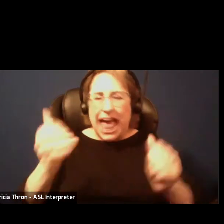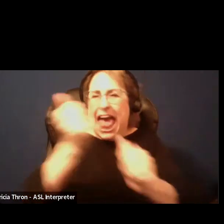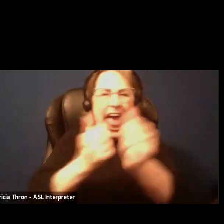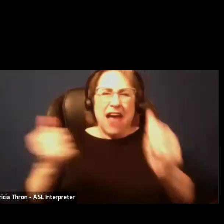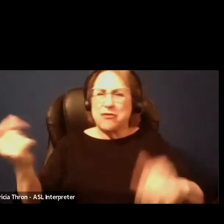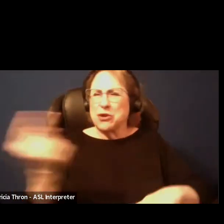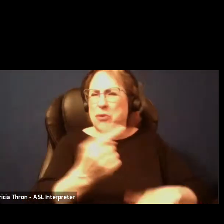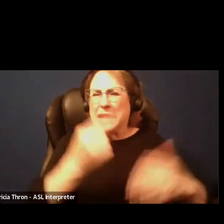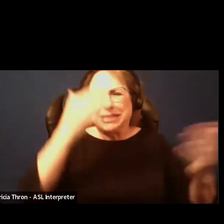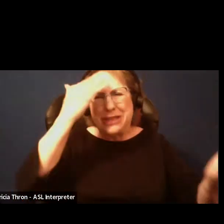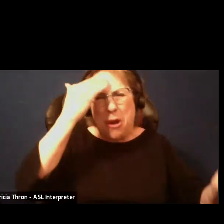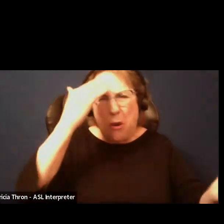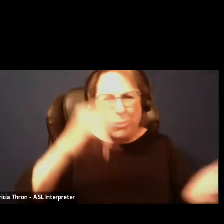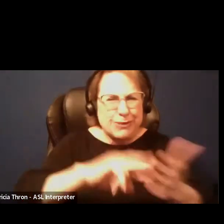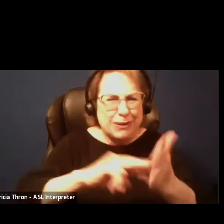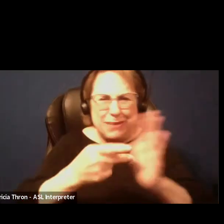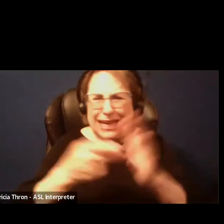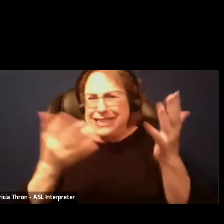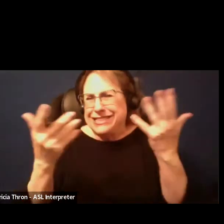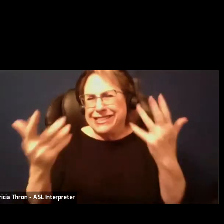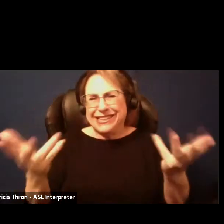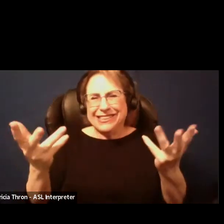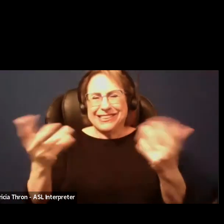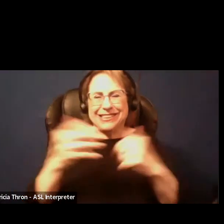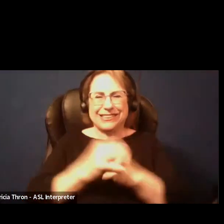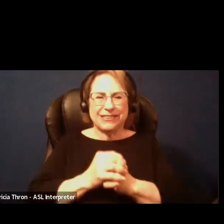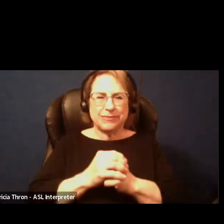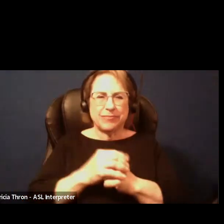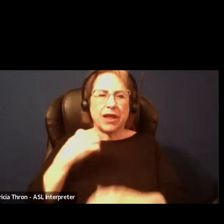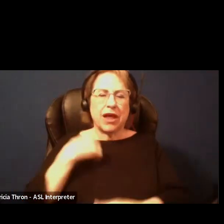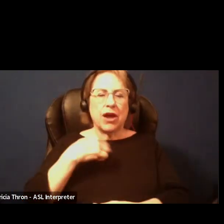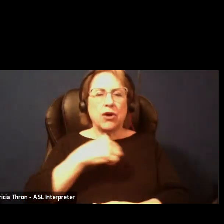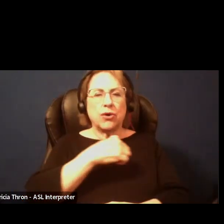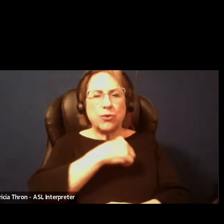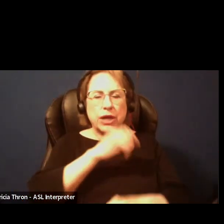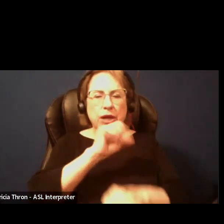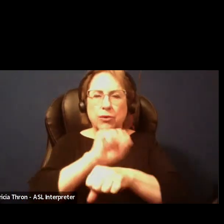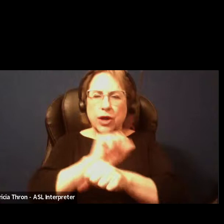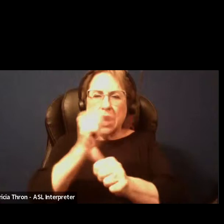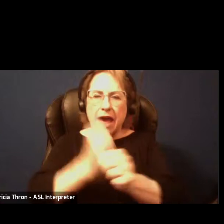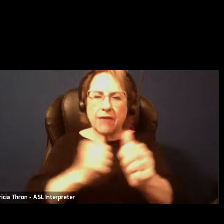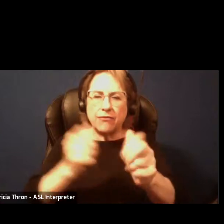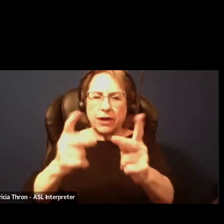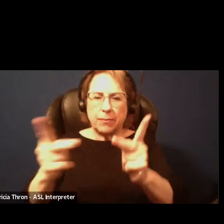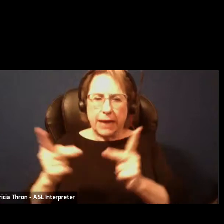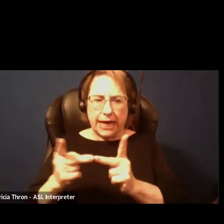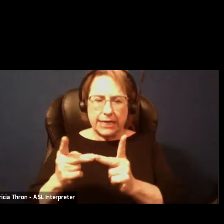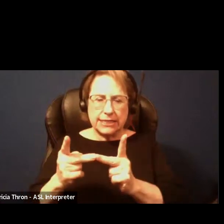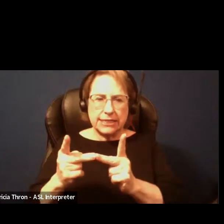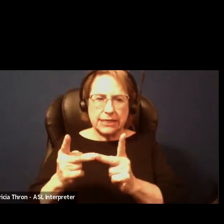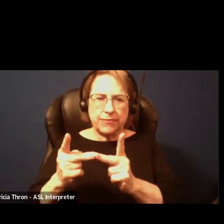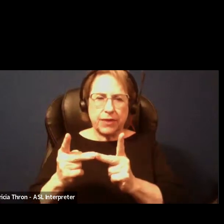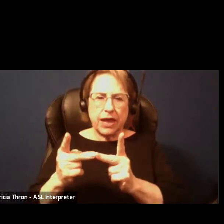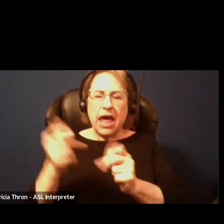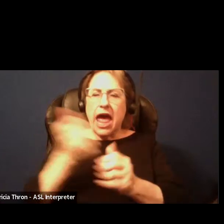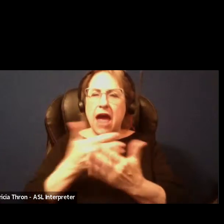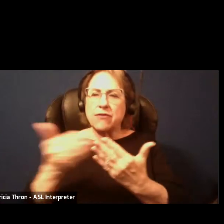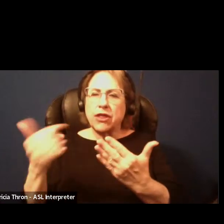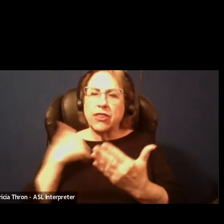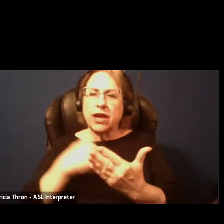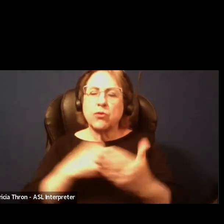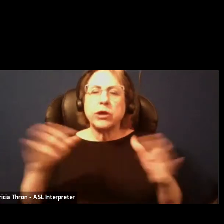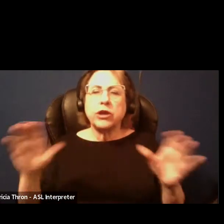knows what it is. Yeah. So yeah, we're everywhere, and just sort of everything we do helps keep the